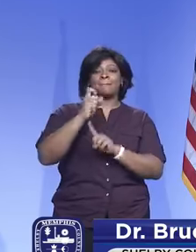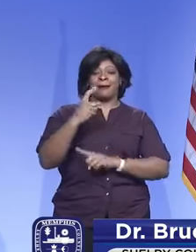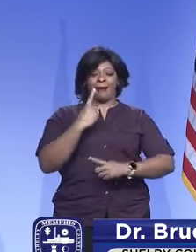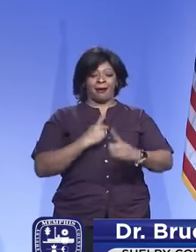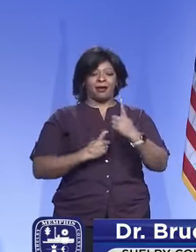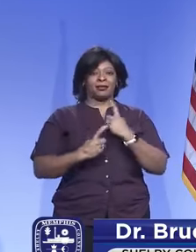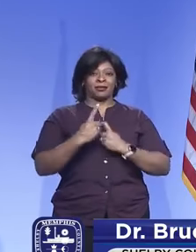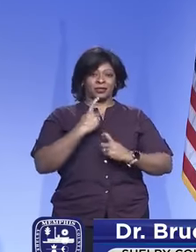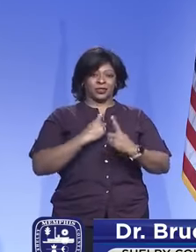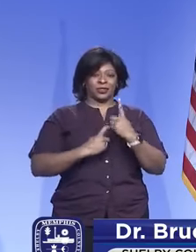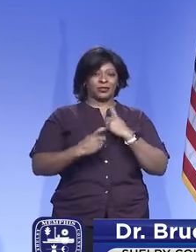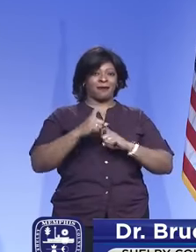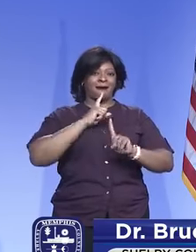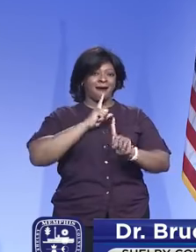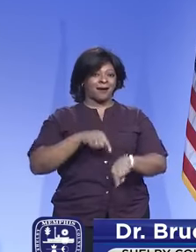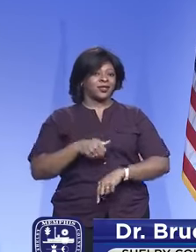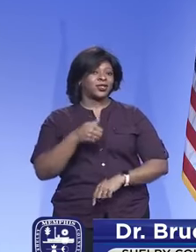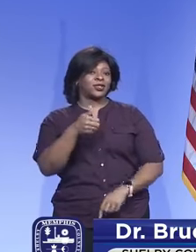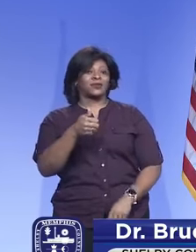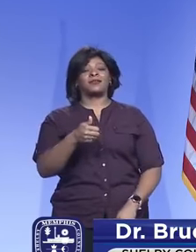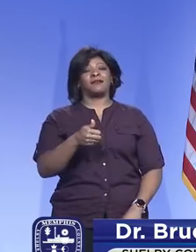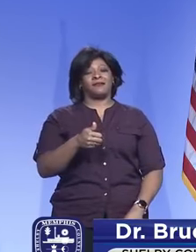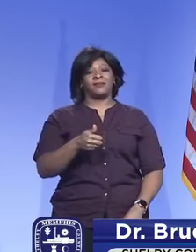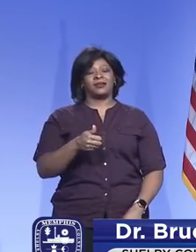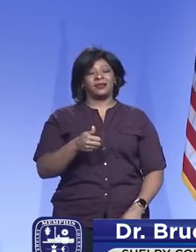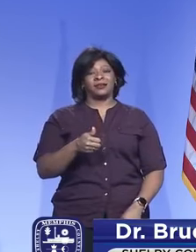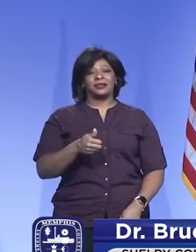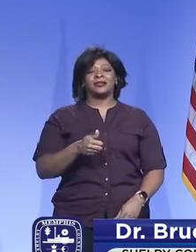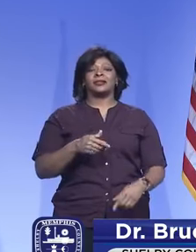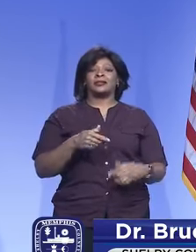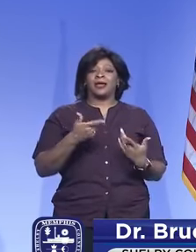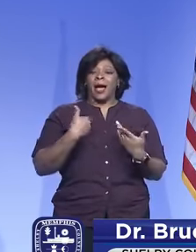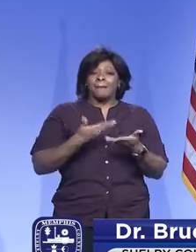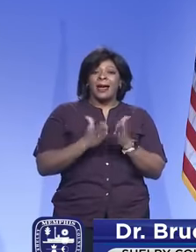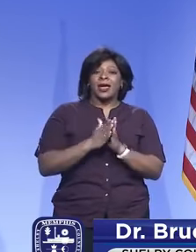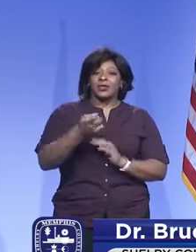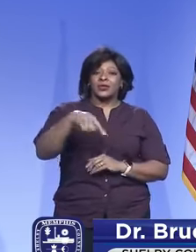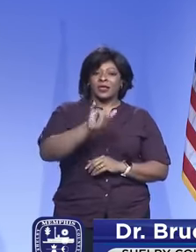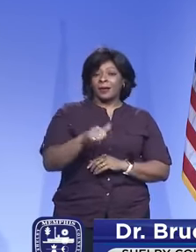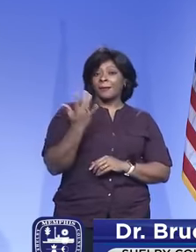must answer. But I'm asking that